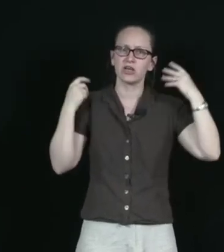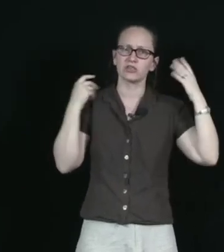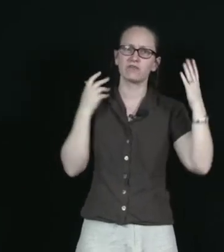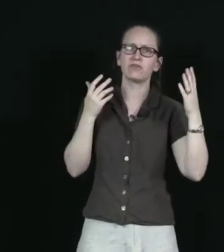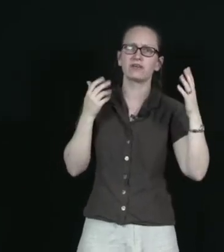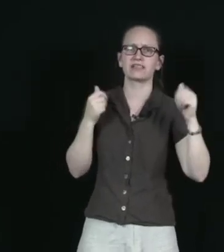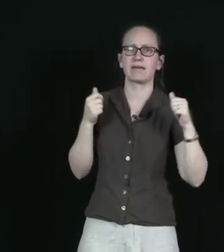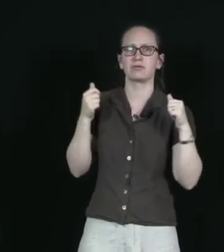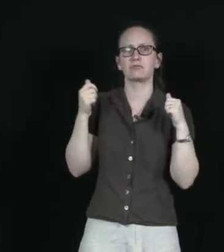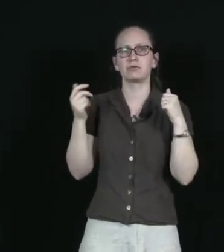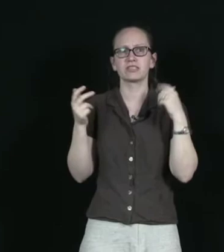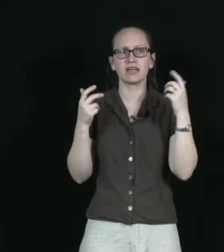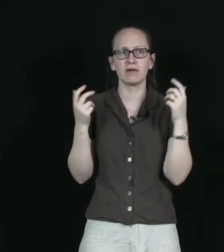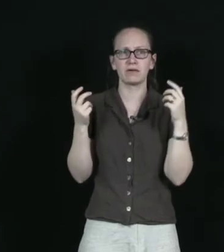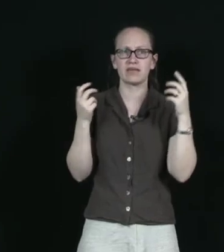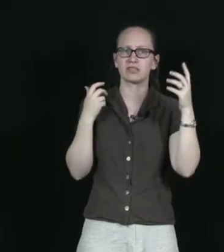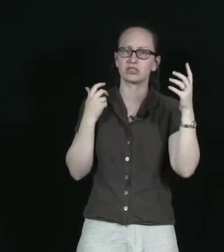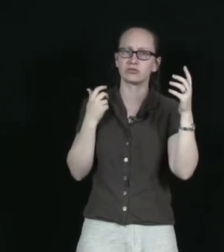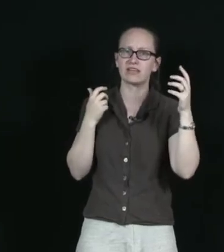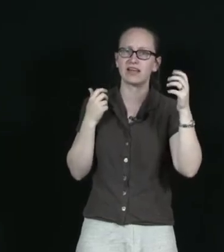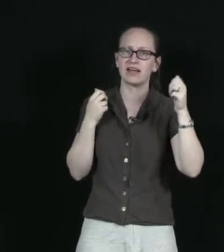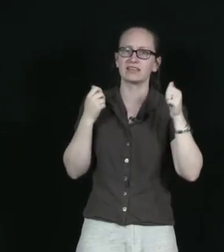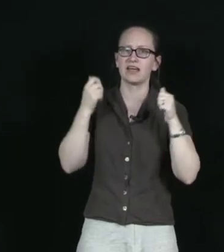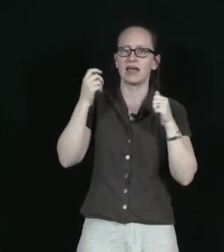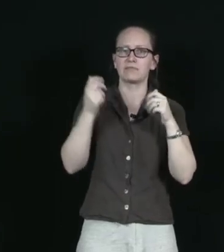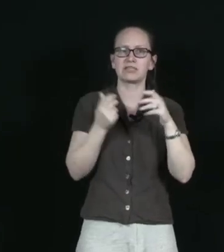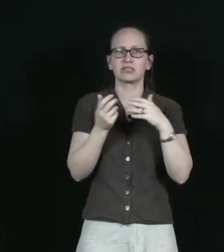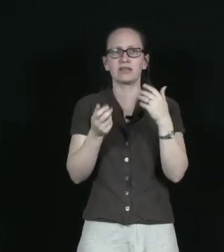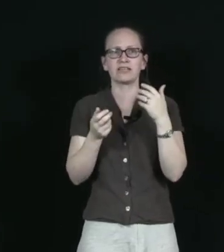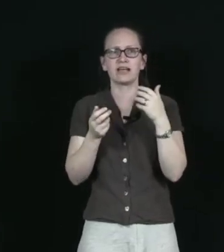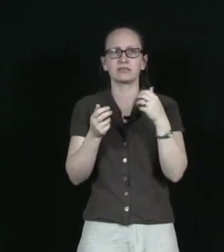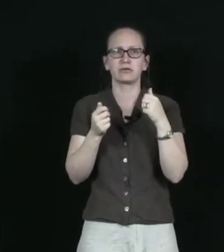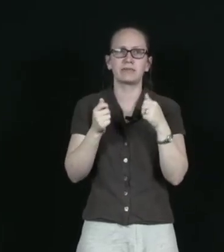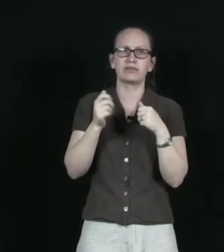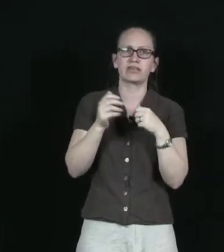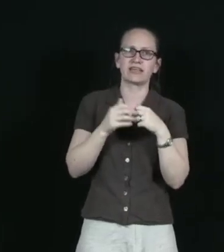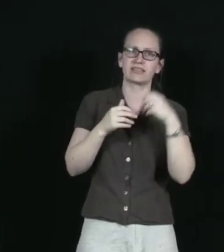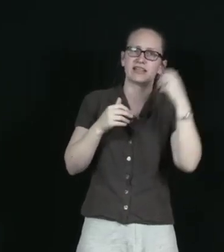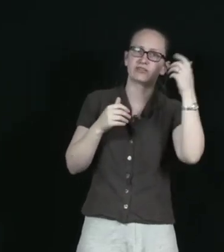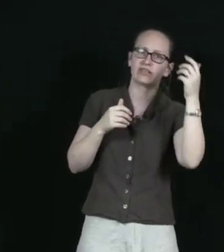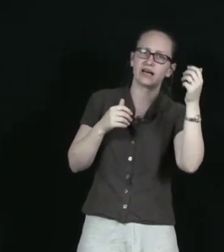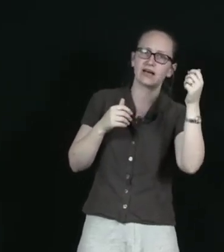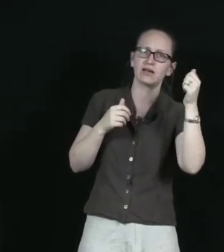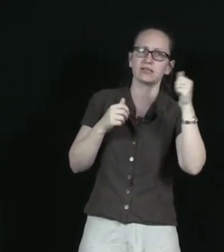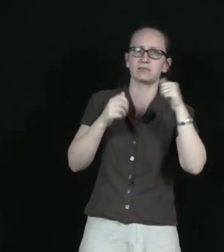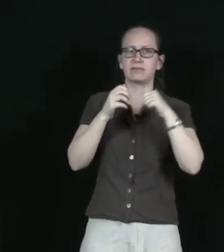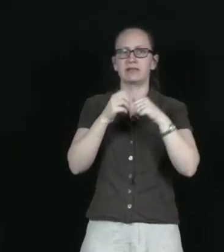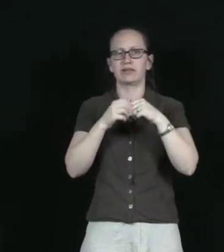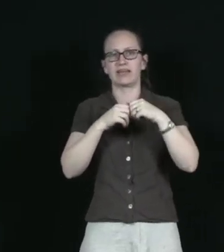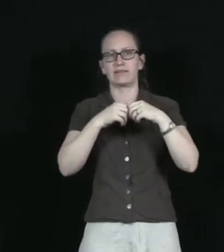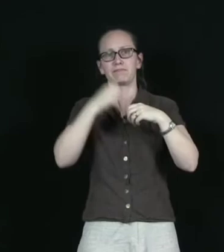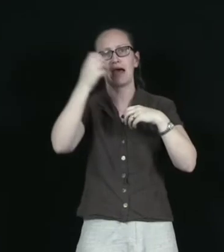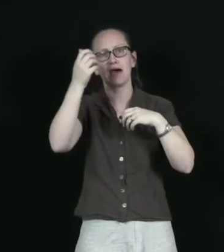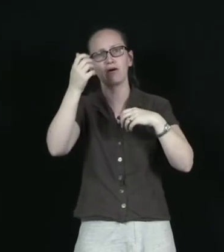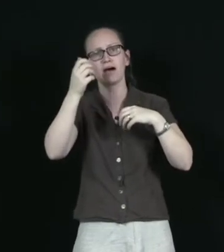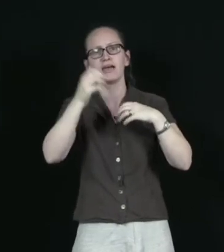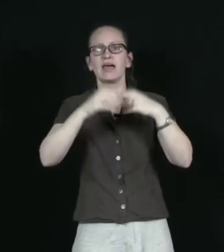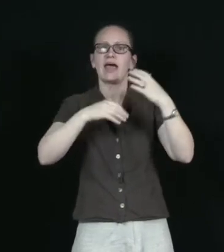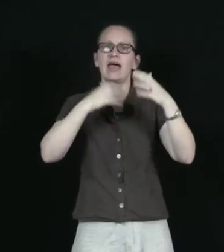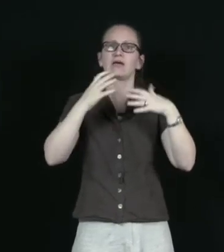So for example, we'll start with street lights, and with street lights we'll be looking at electric current, we'll be looking at power, and